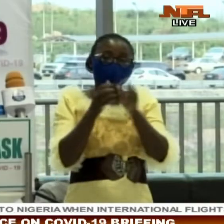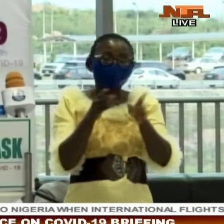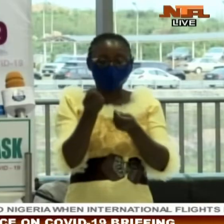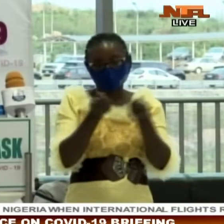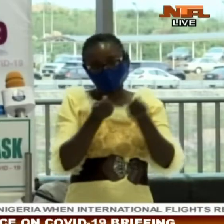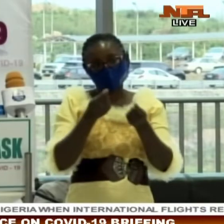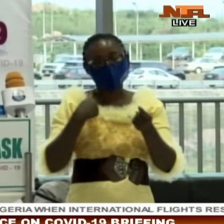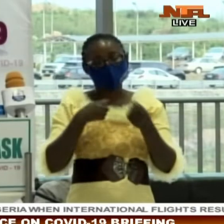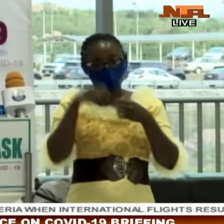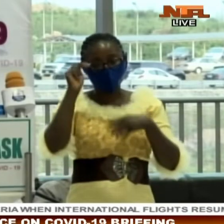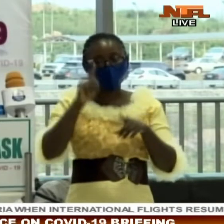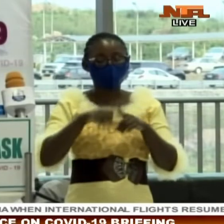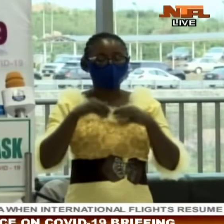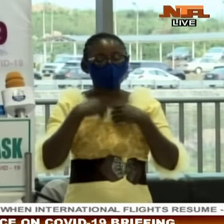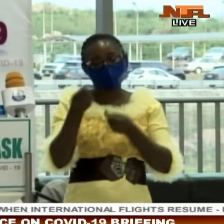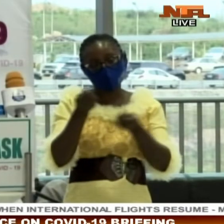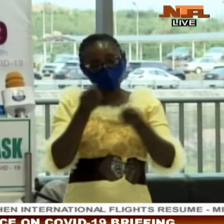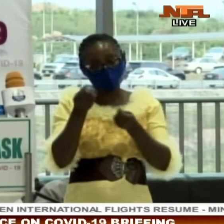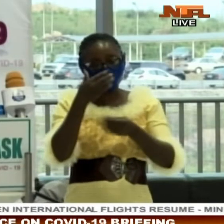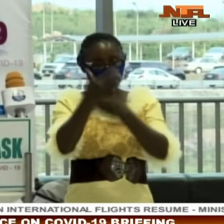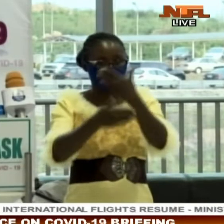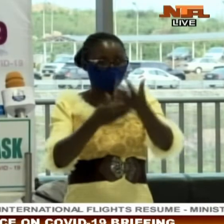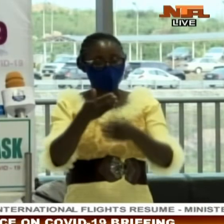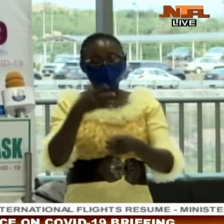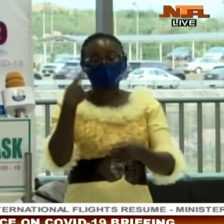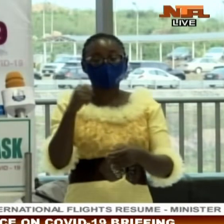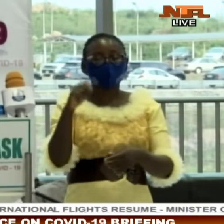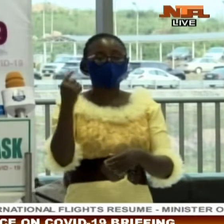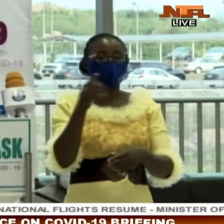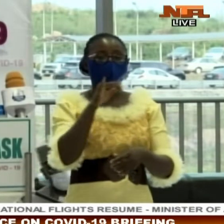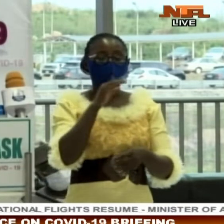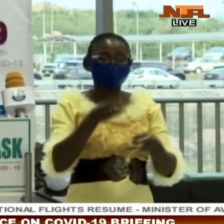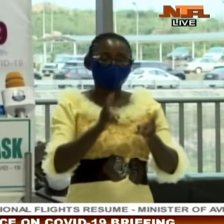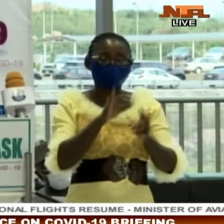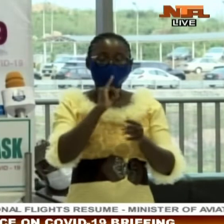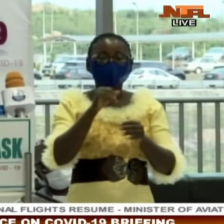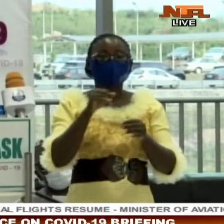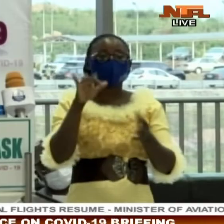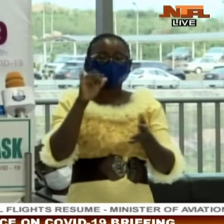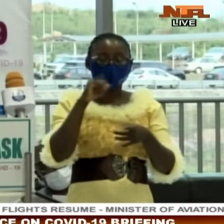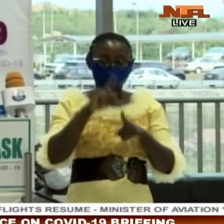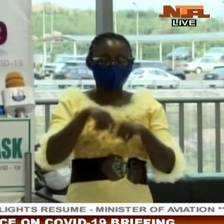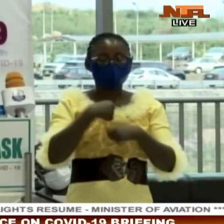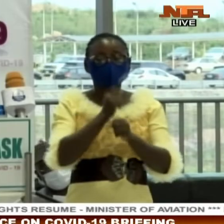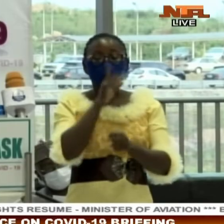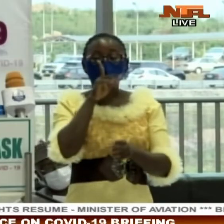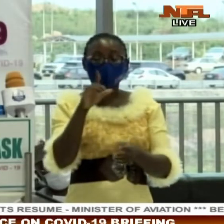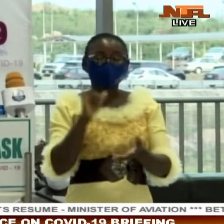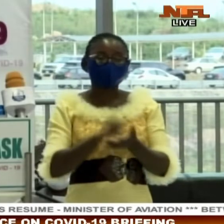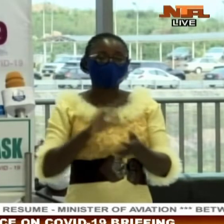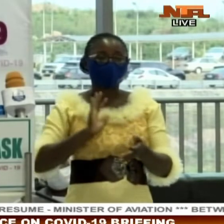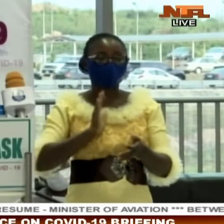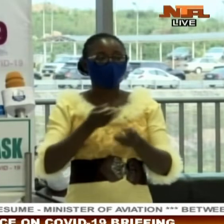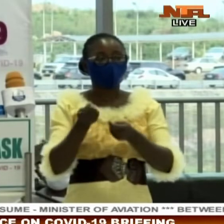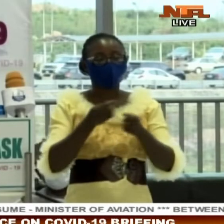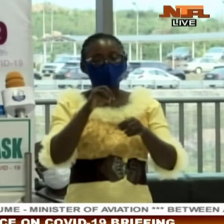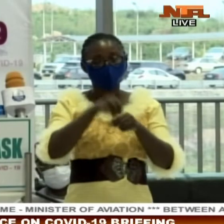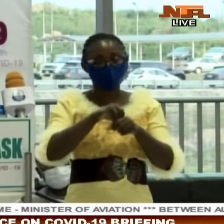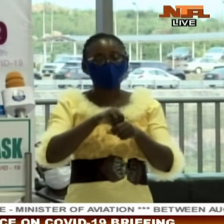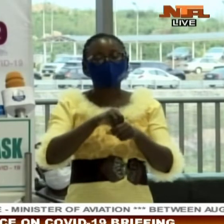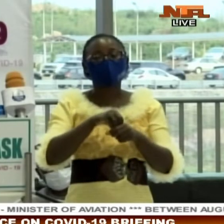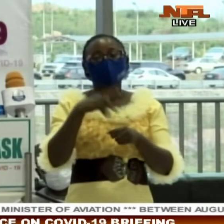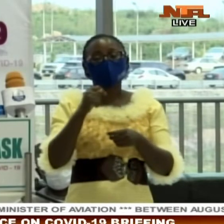process. And the only way we can have control is to make sure that control is within our reach and within our